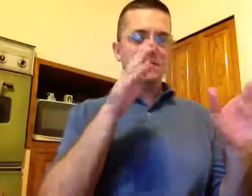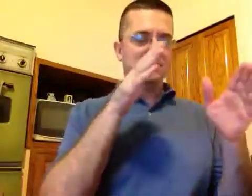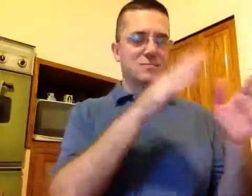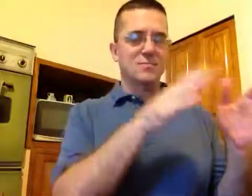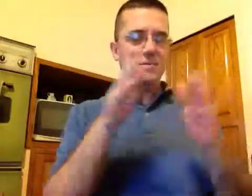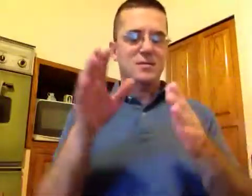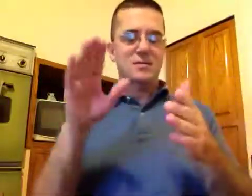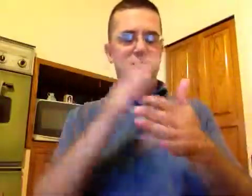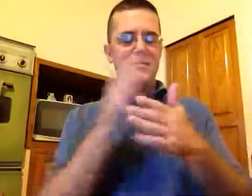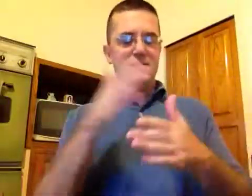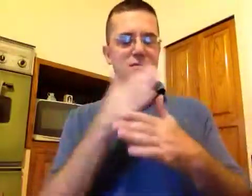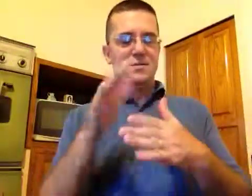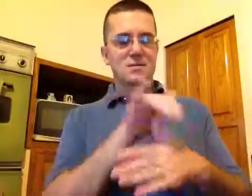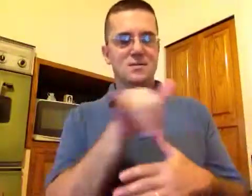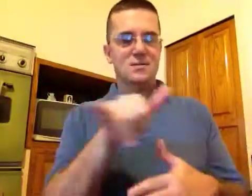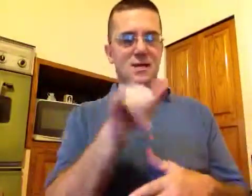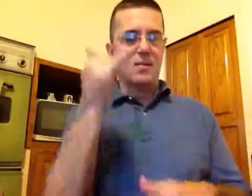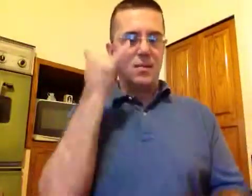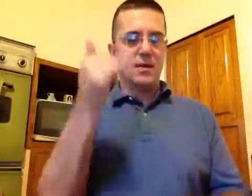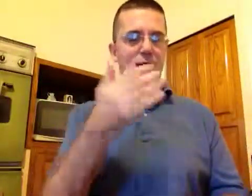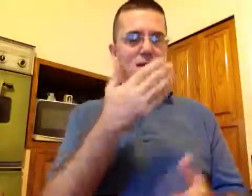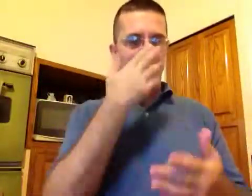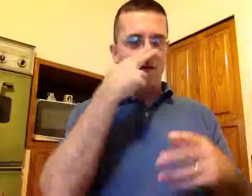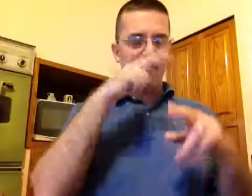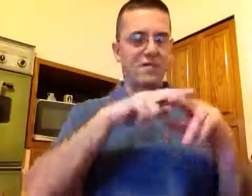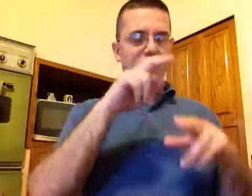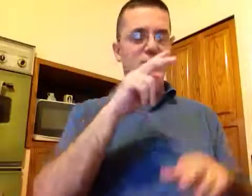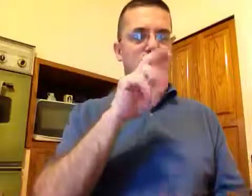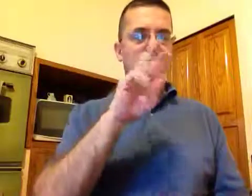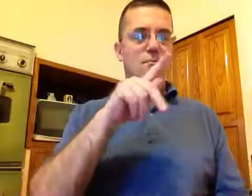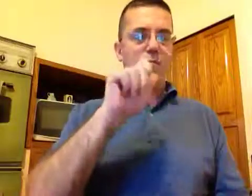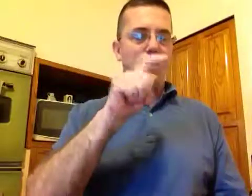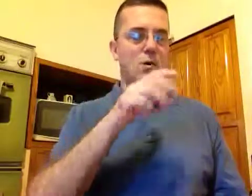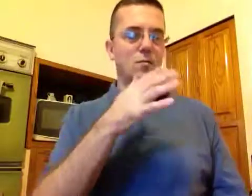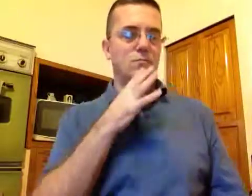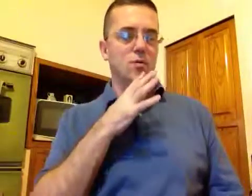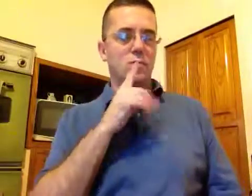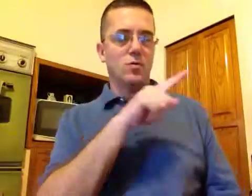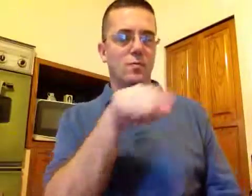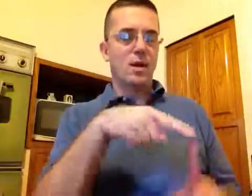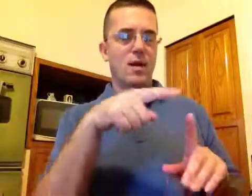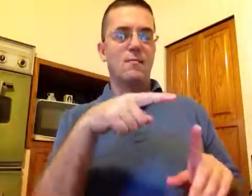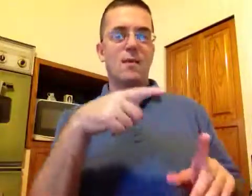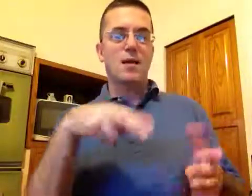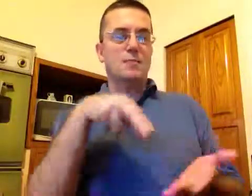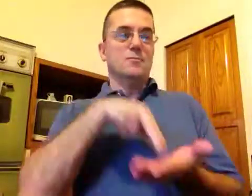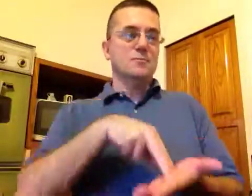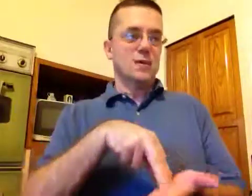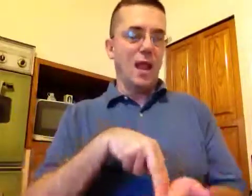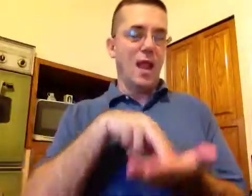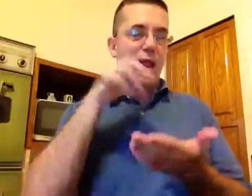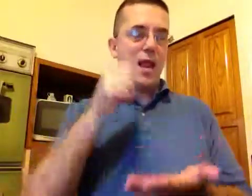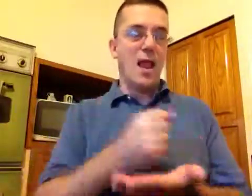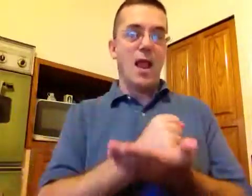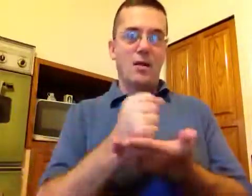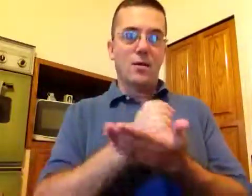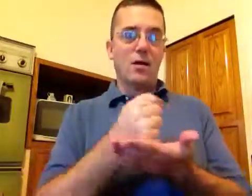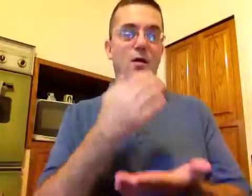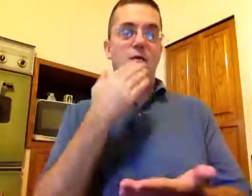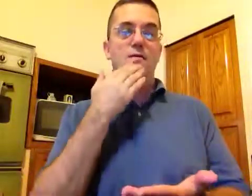discussion. I appreciate you calling, Paul. It's fun to talk to you about it. But I still stand on the idea that it's different than it